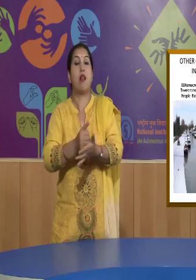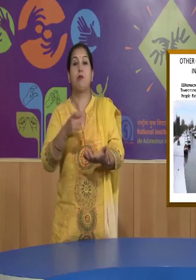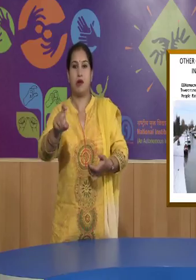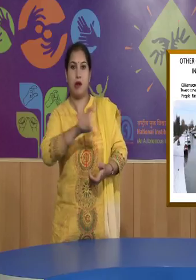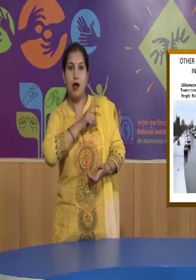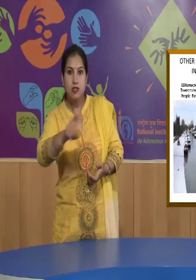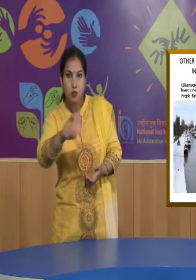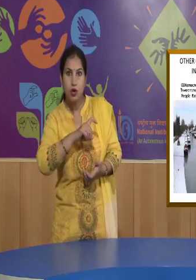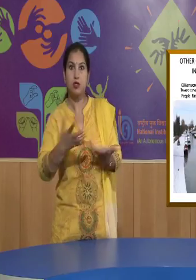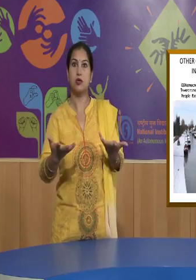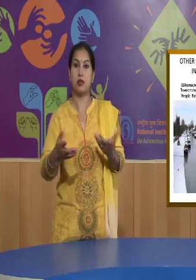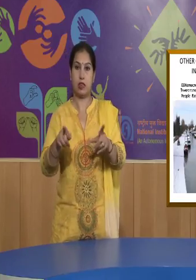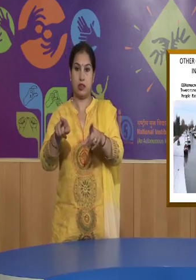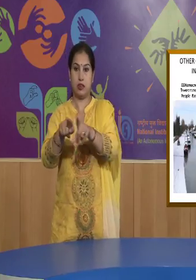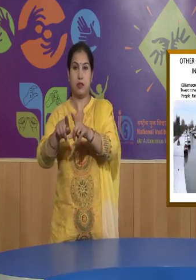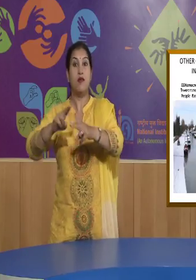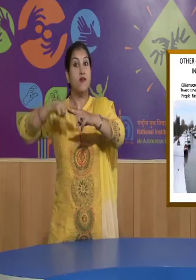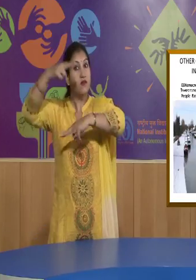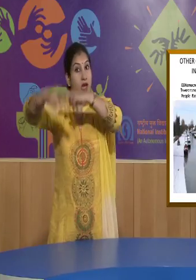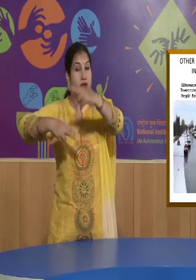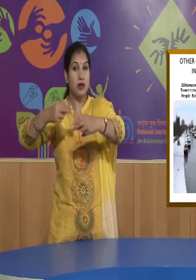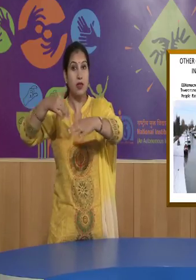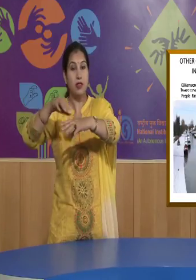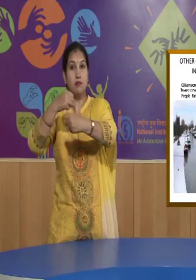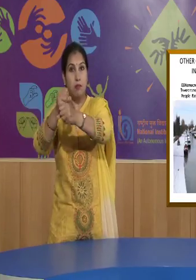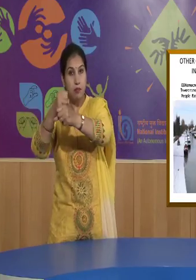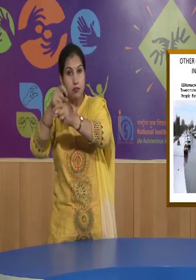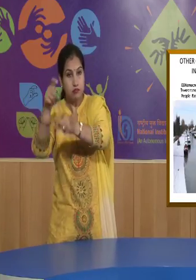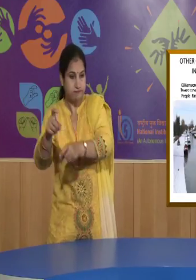manufactured goods to markets.